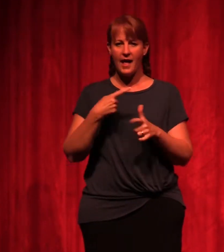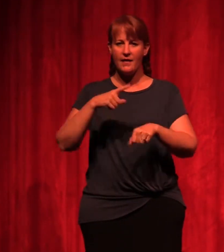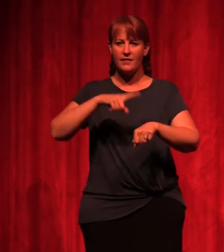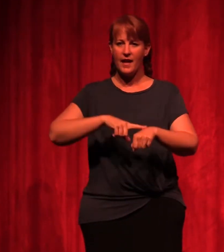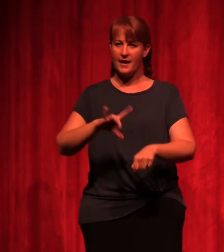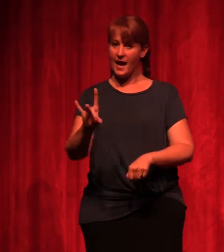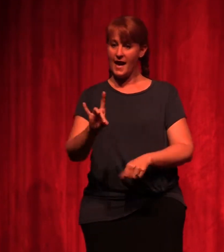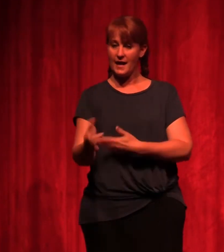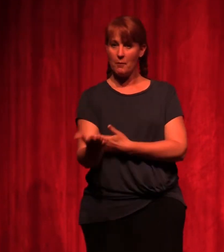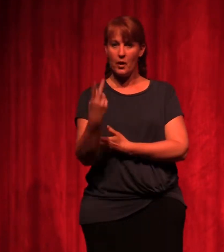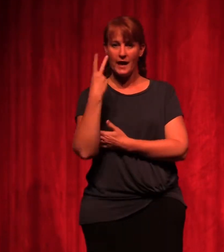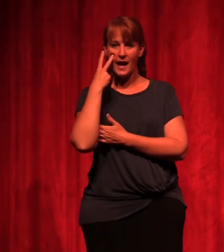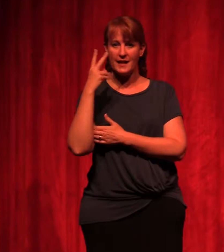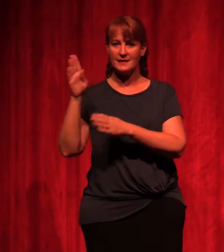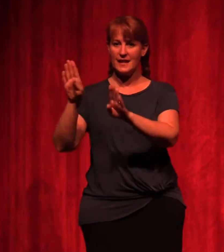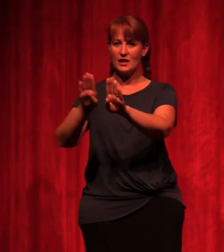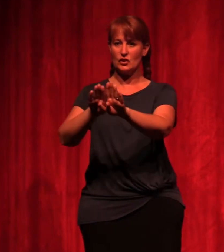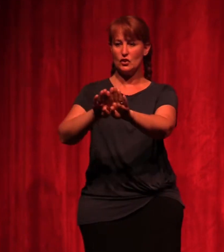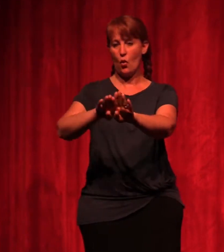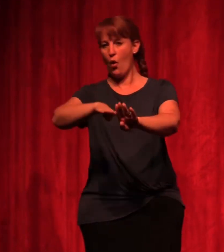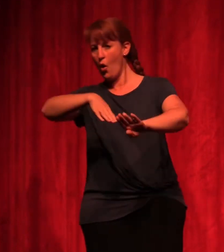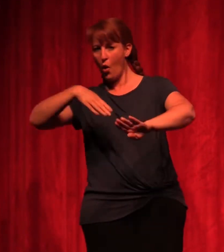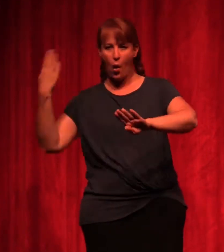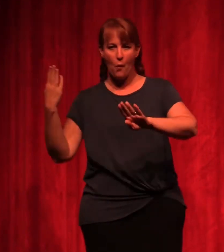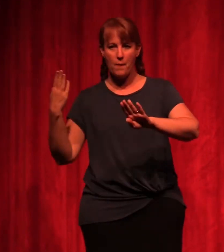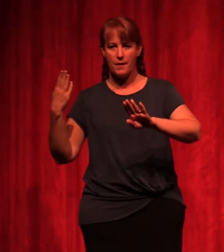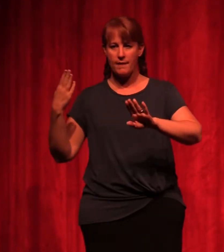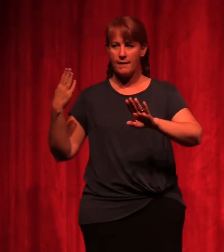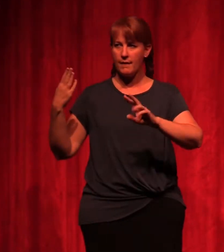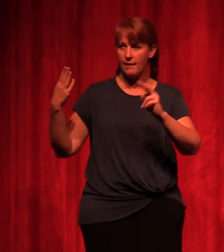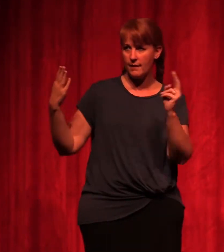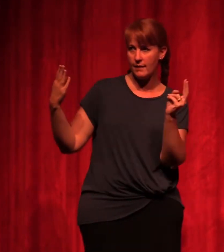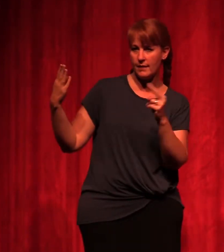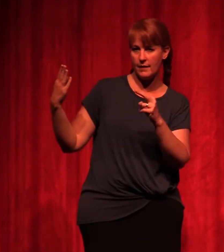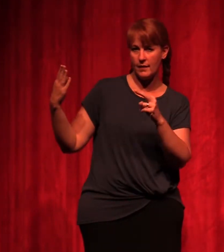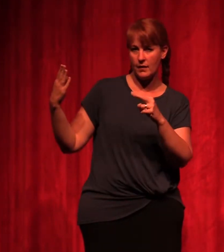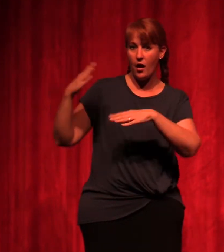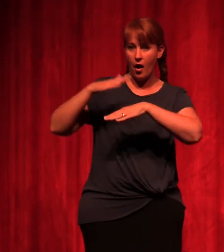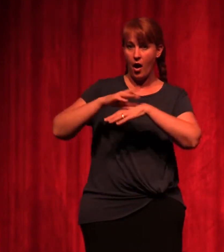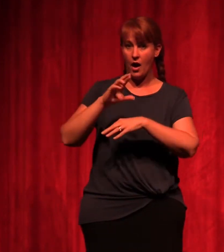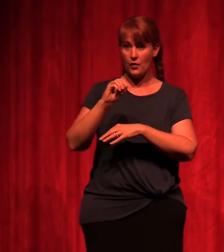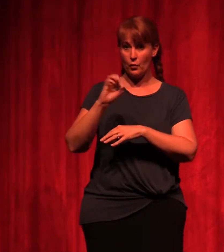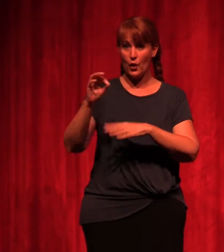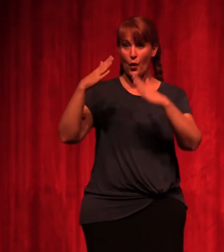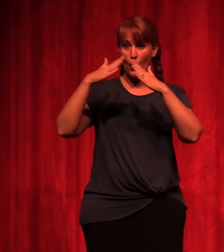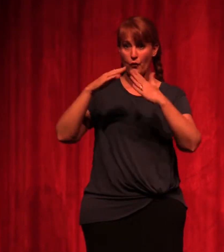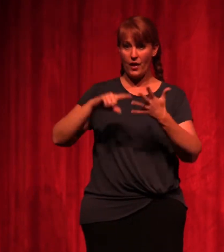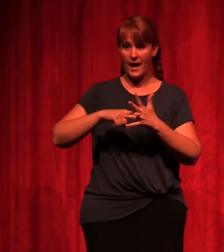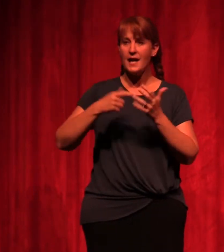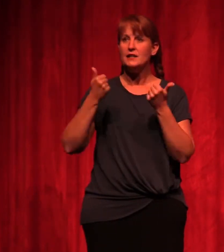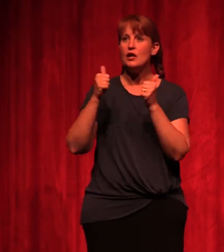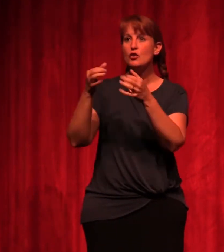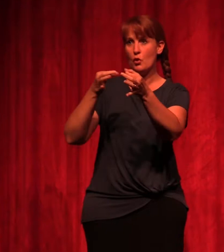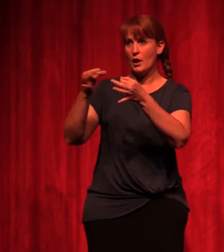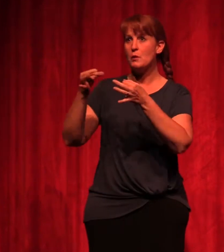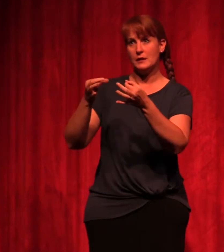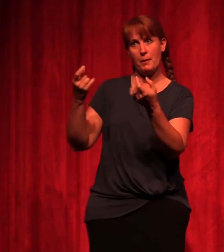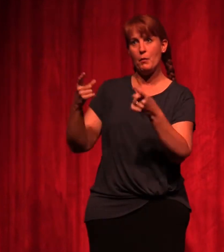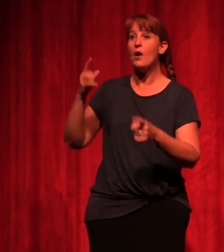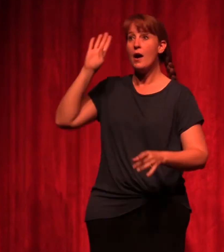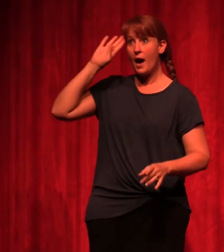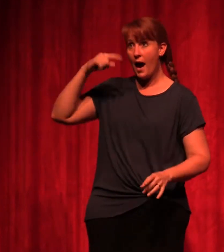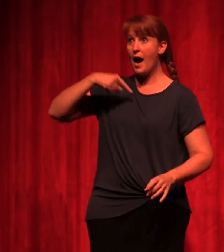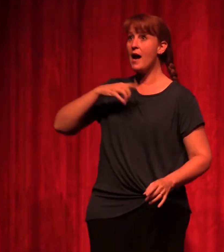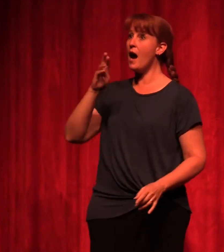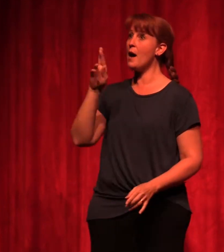8 a.m., I see a door open to the roof, and I start to try to explain, "Hi,